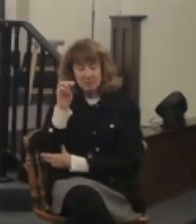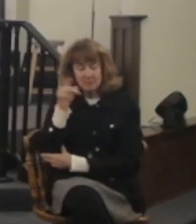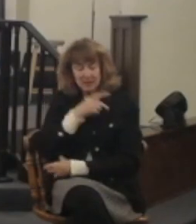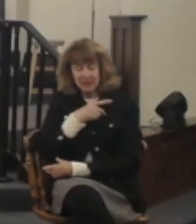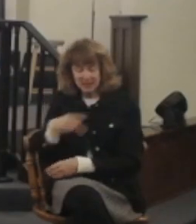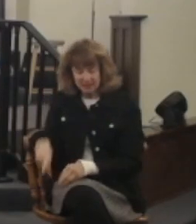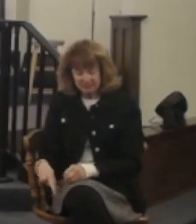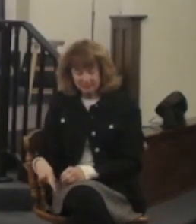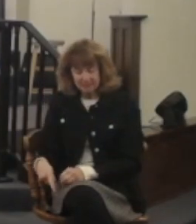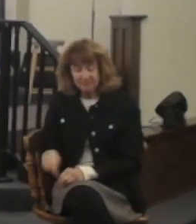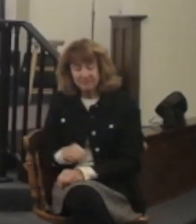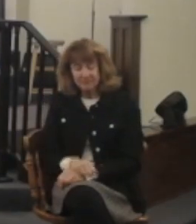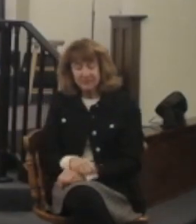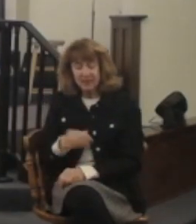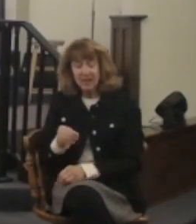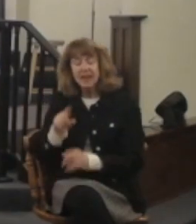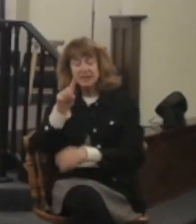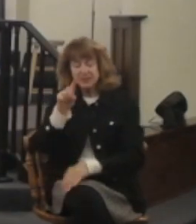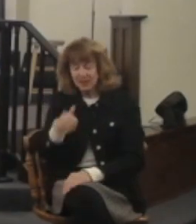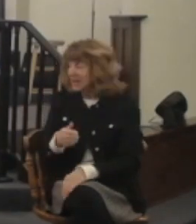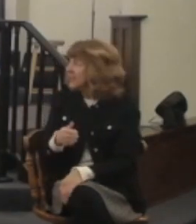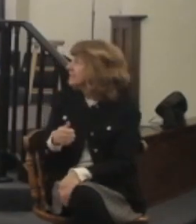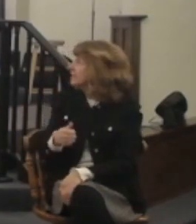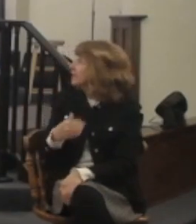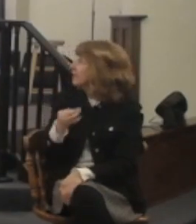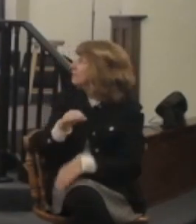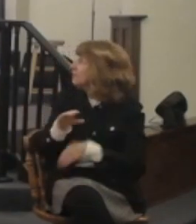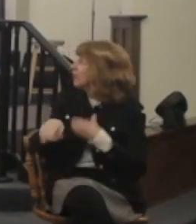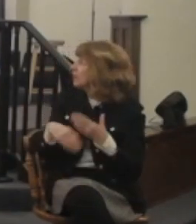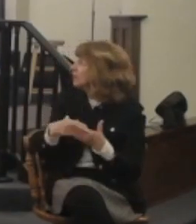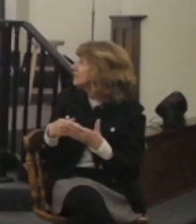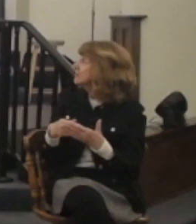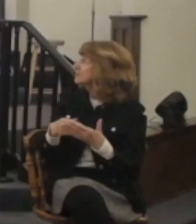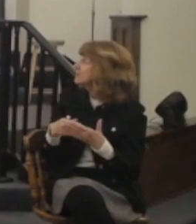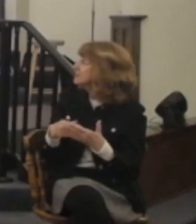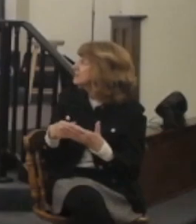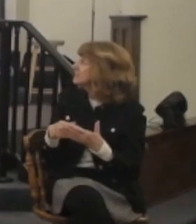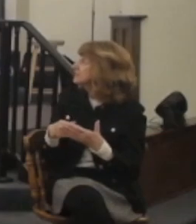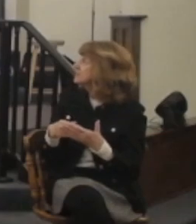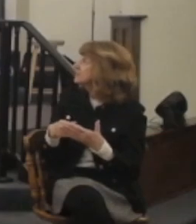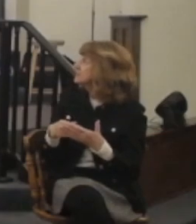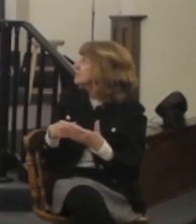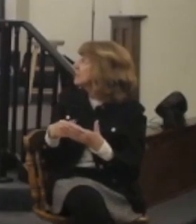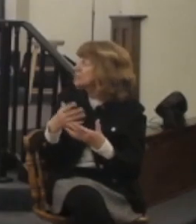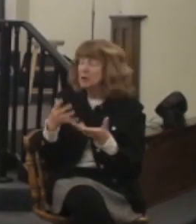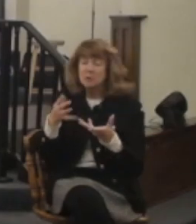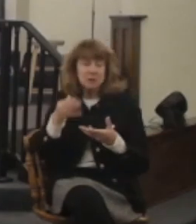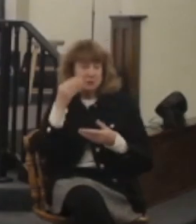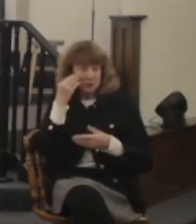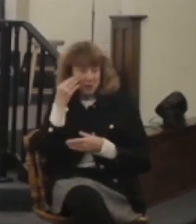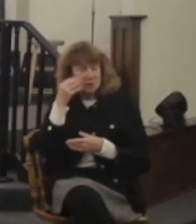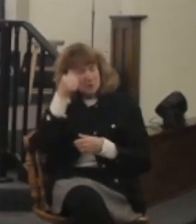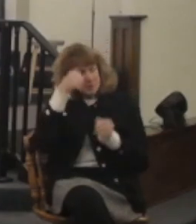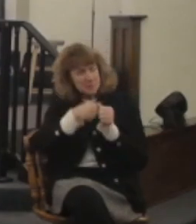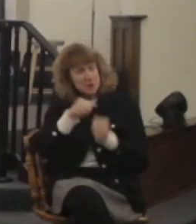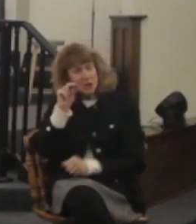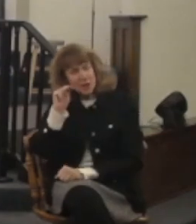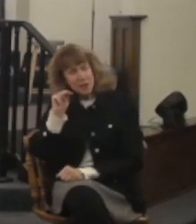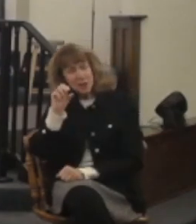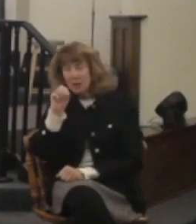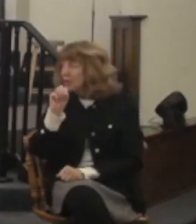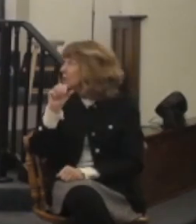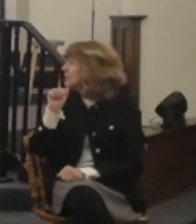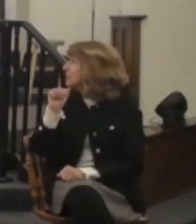who's Jesus, a tithe of all. But here's what you need to know, a lot of people don't know. This is